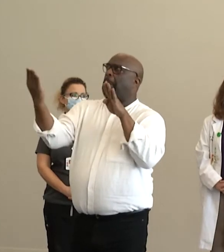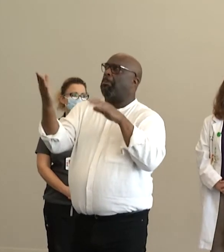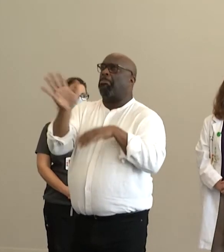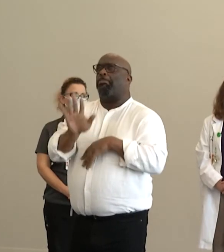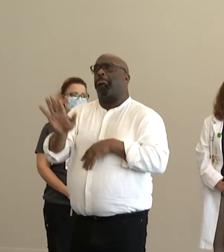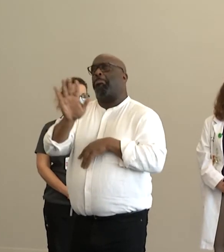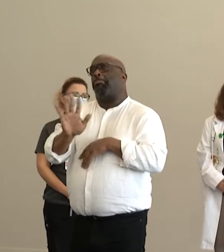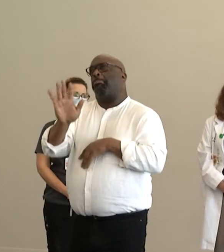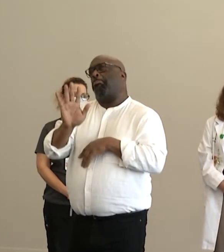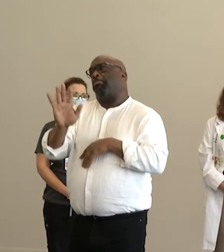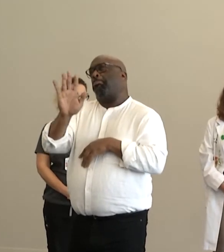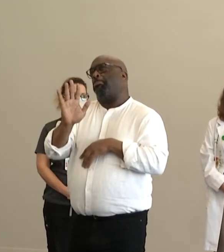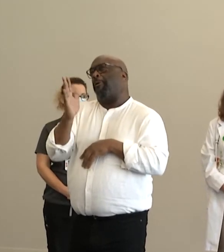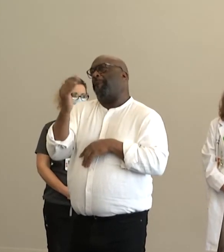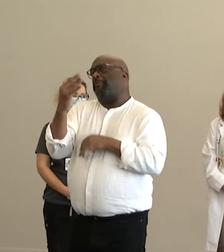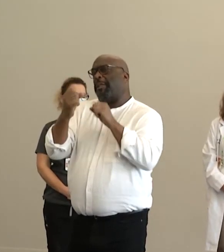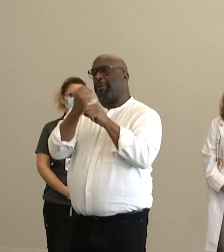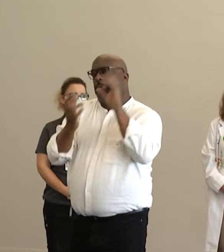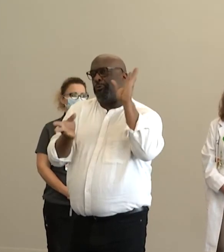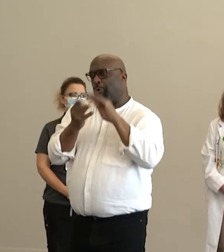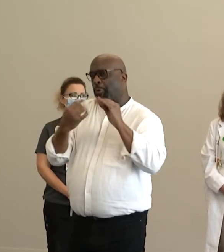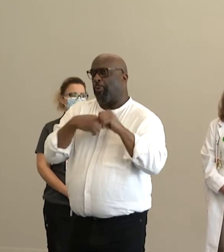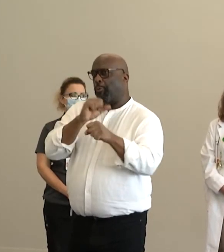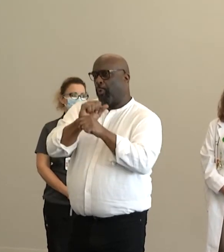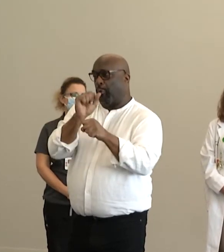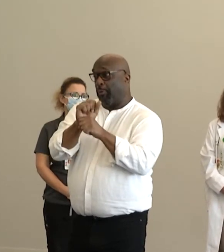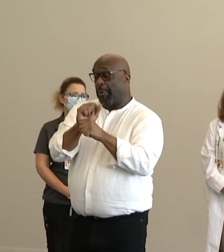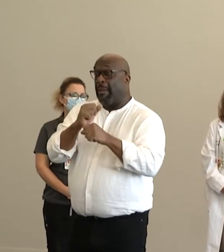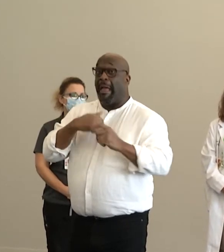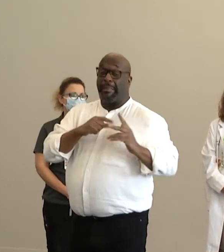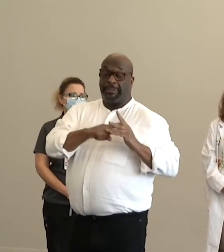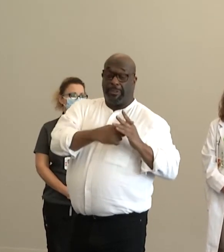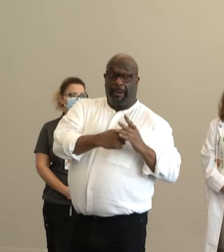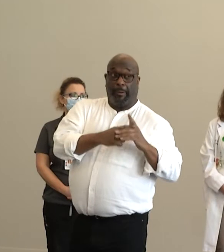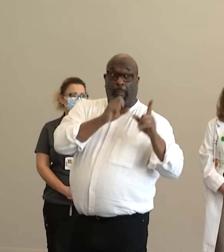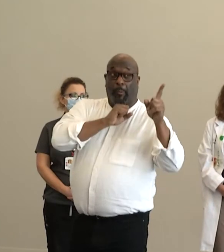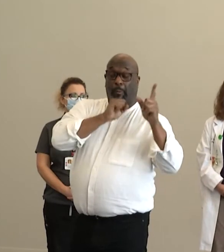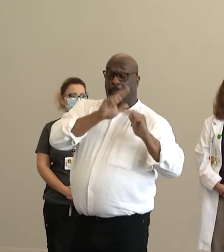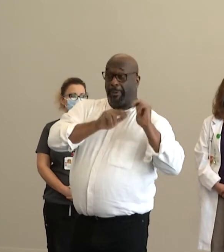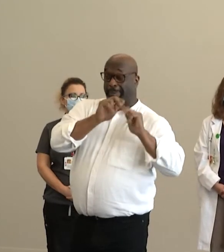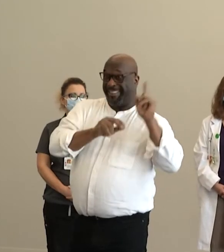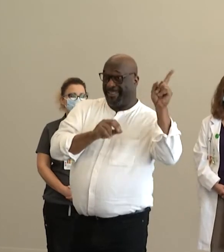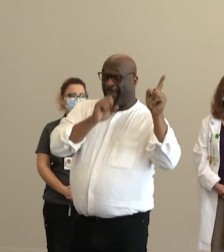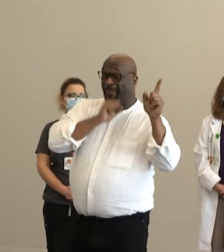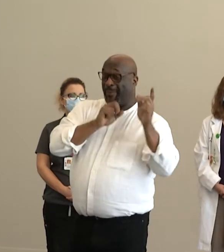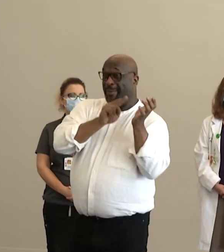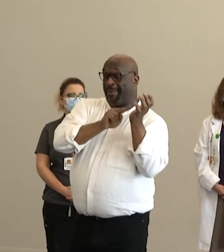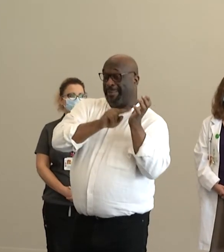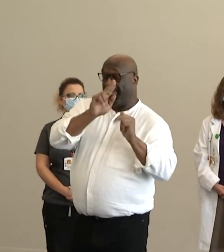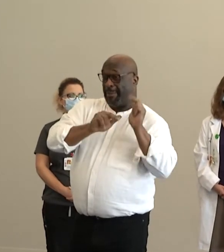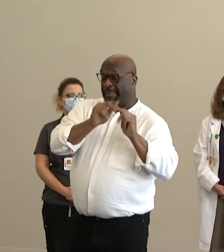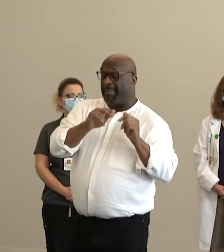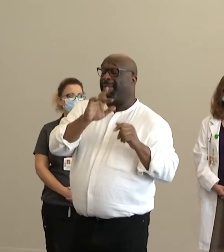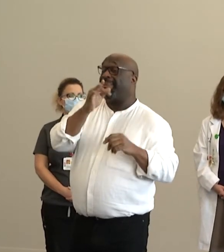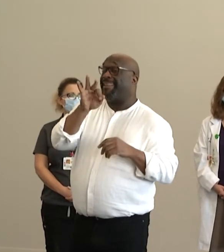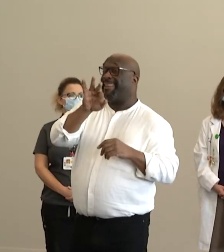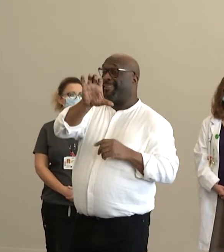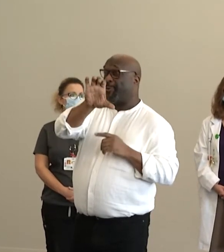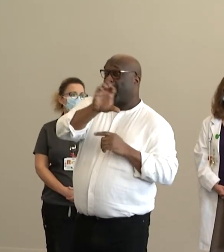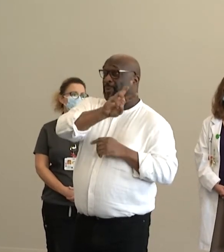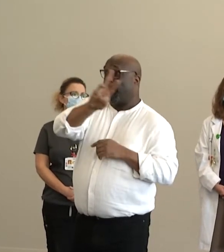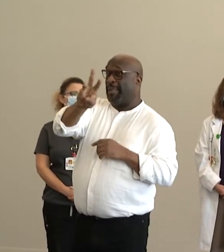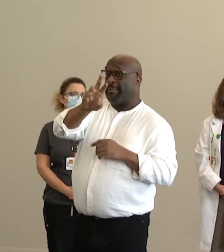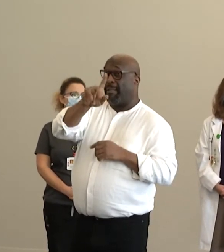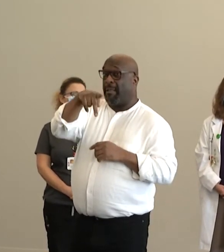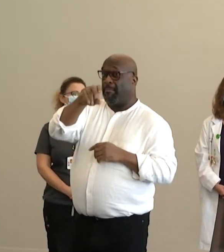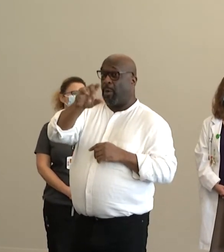say it's been about 15 years. I started in the older building, the older nursing building at 1900 West